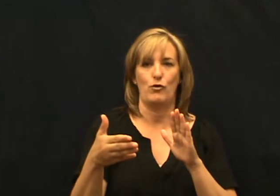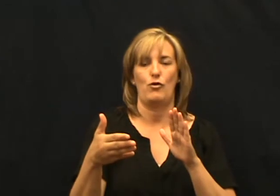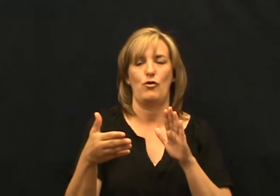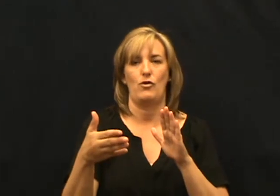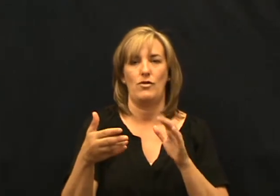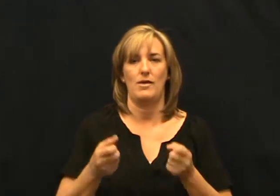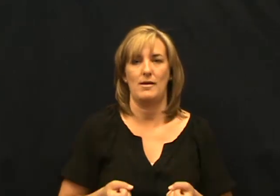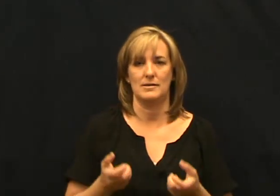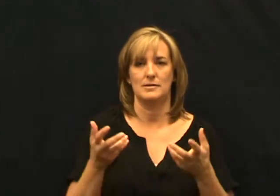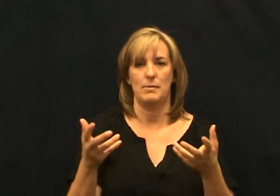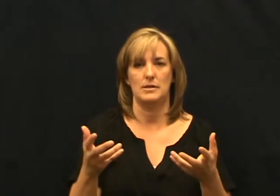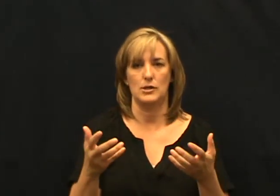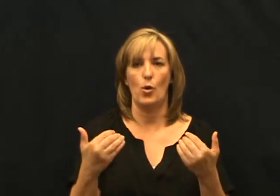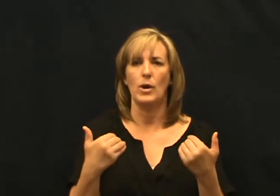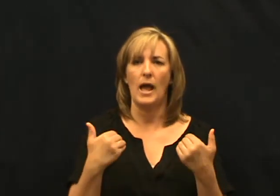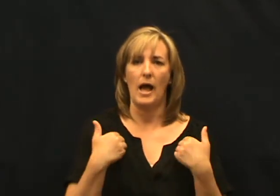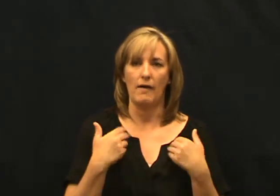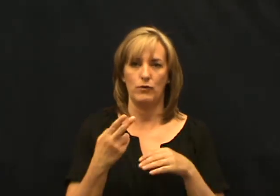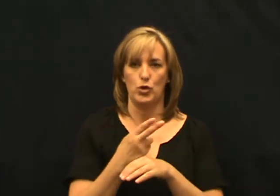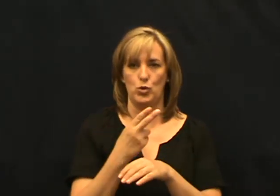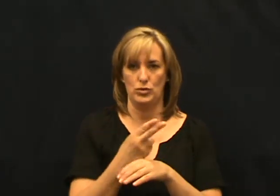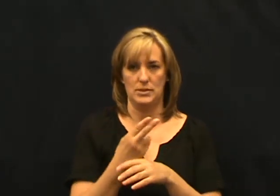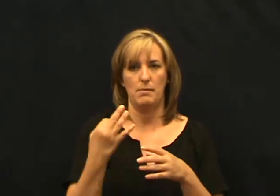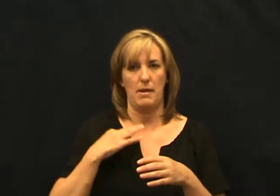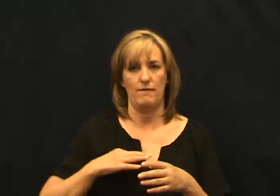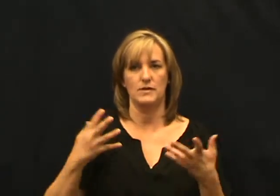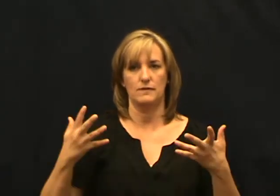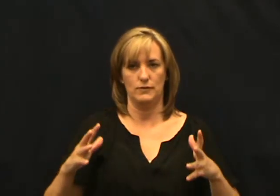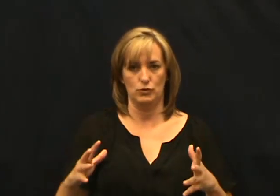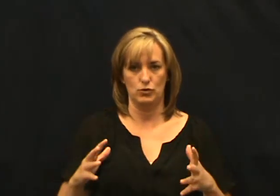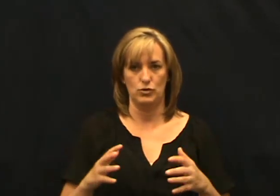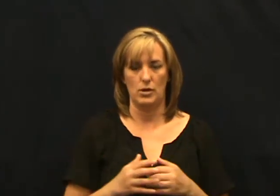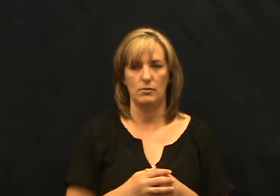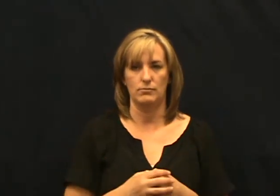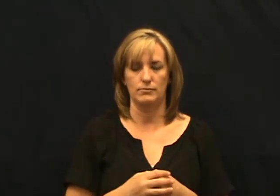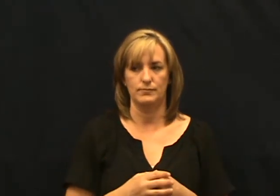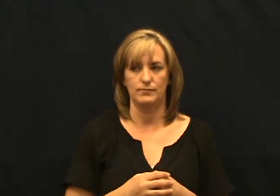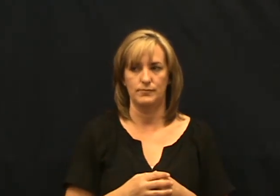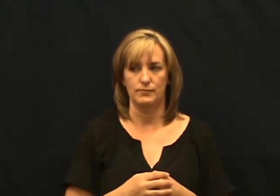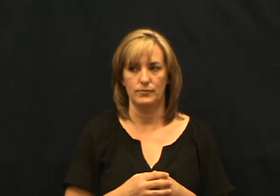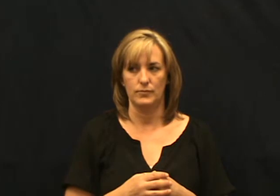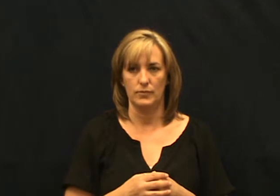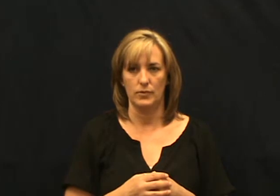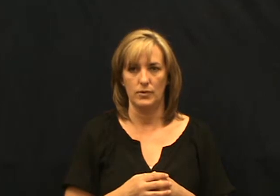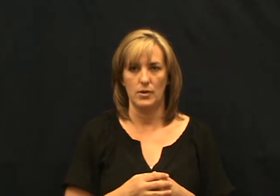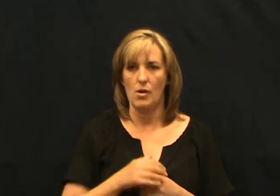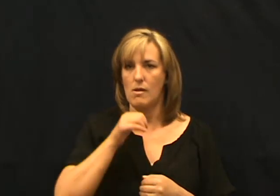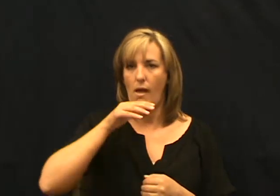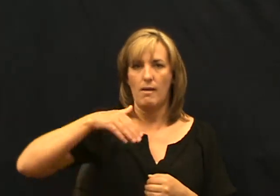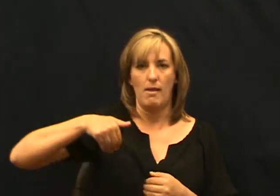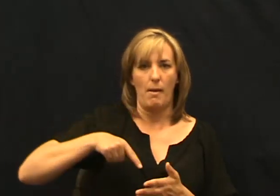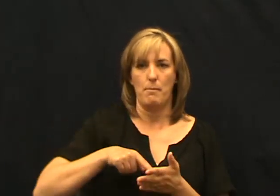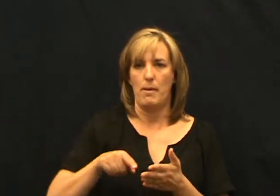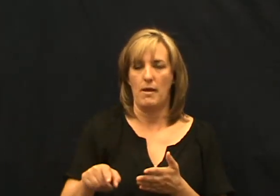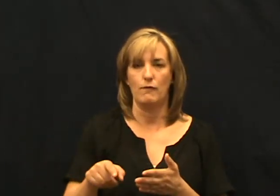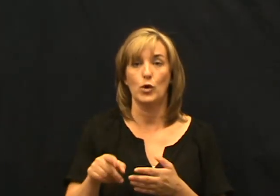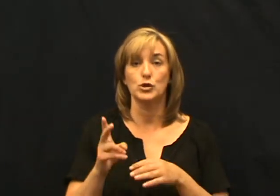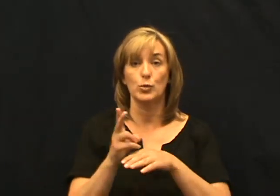have used the benefits, we've gotten the benefits, but we haven't paid for them. So to use the benefits,